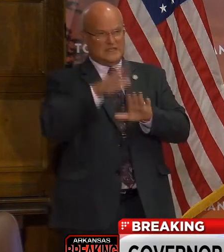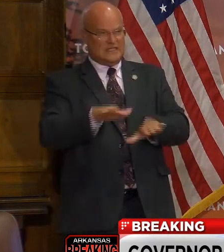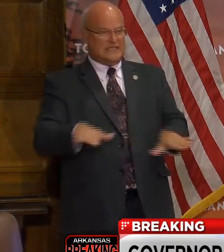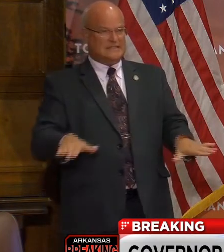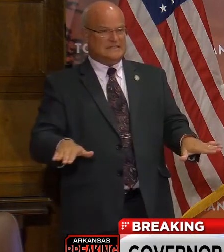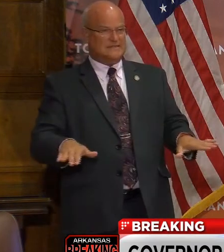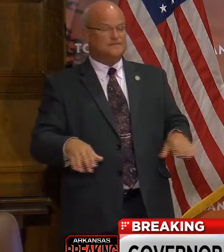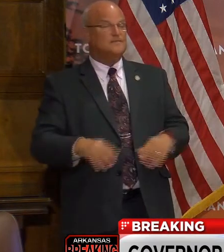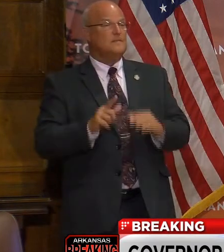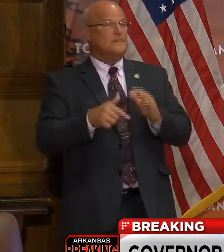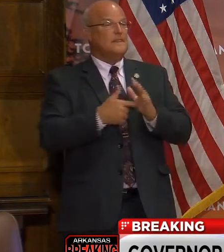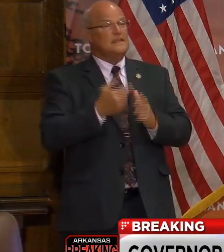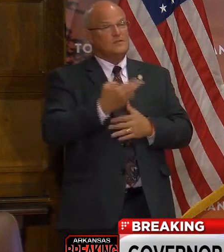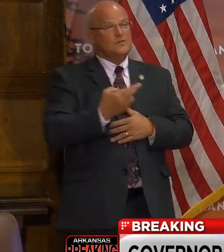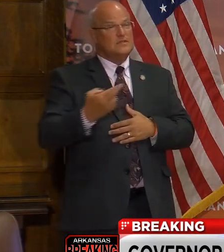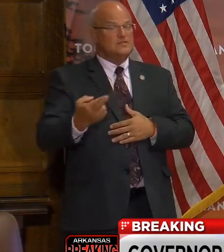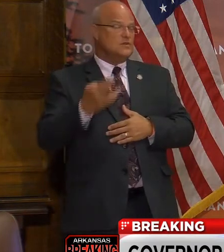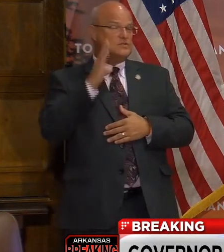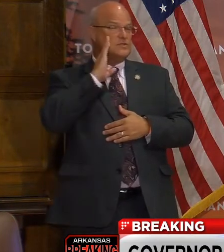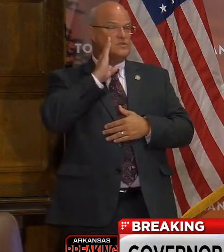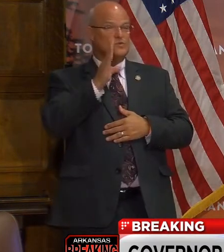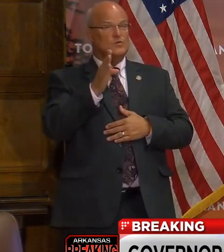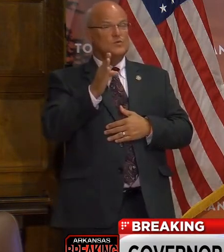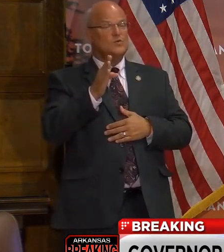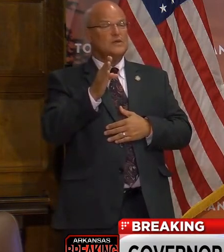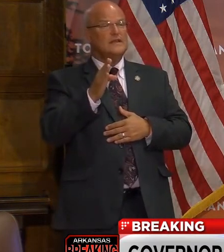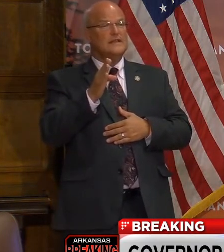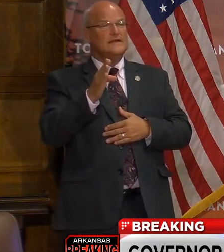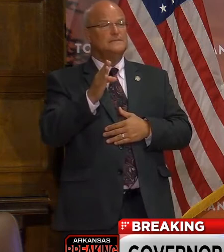These resources are going to,